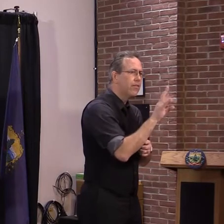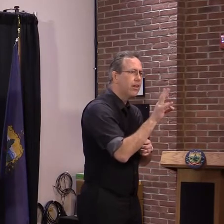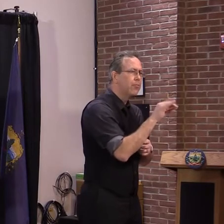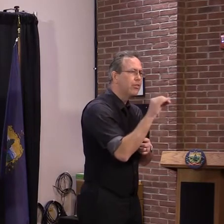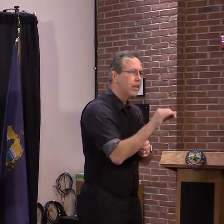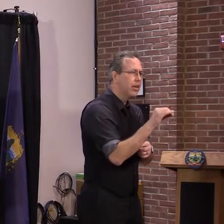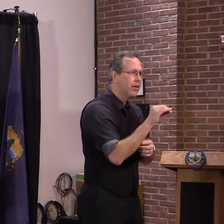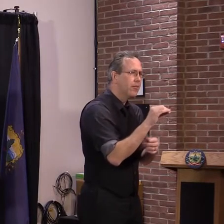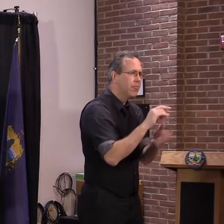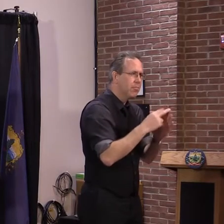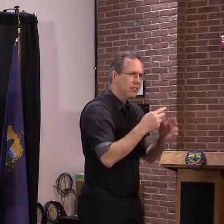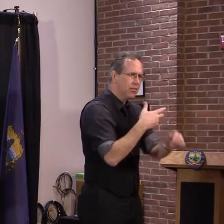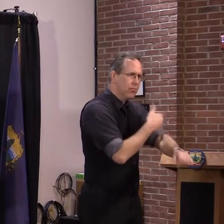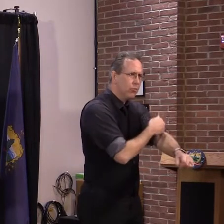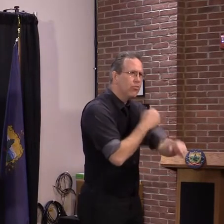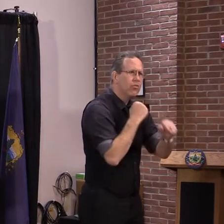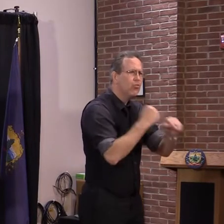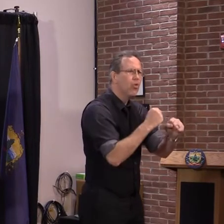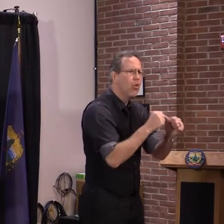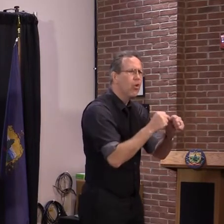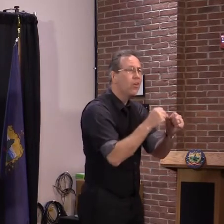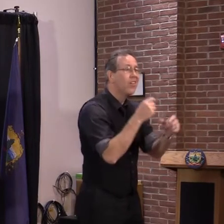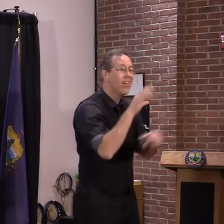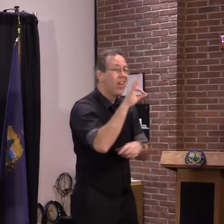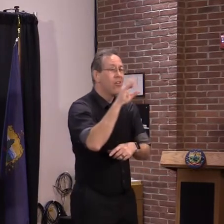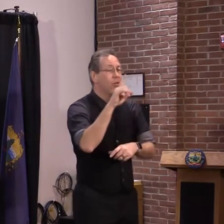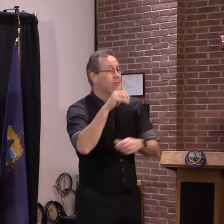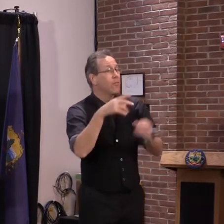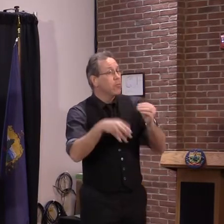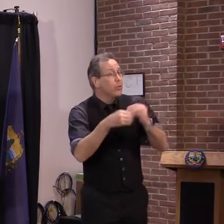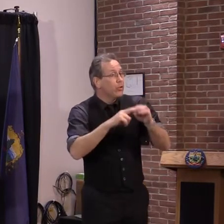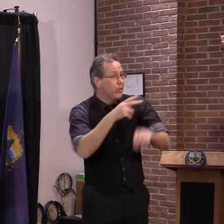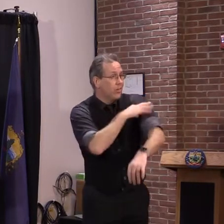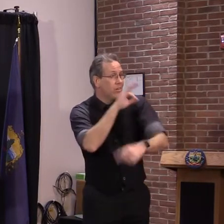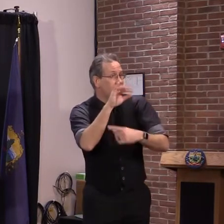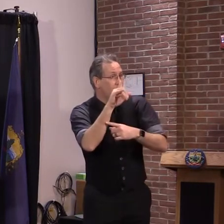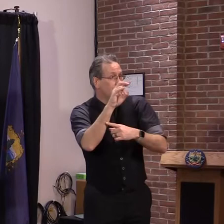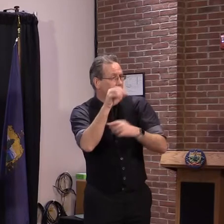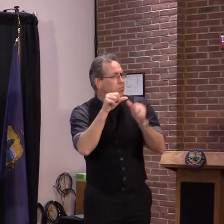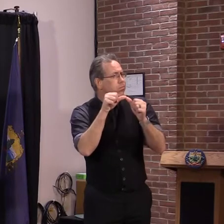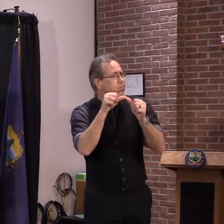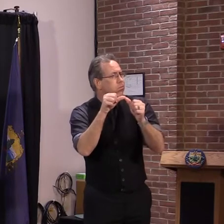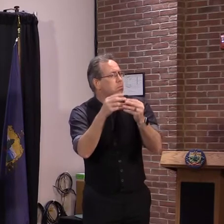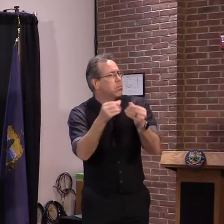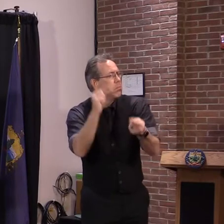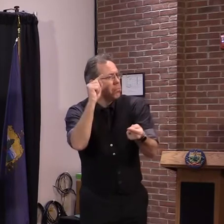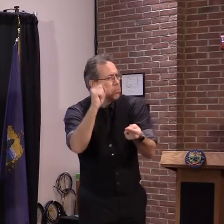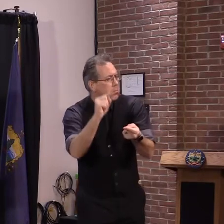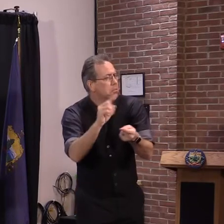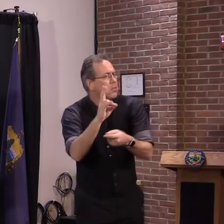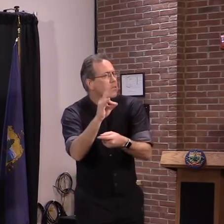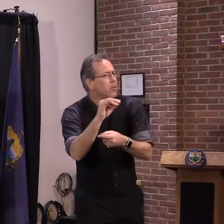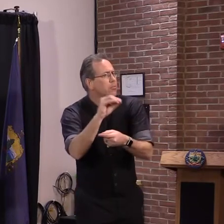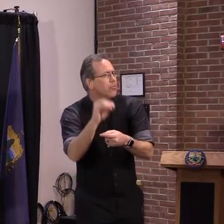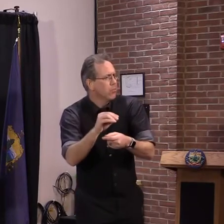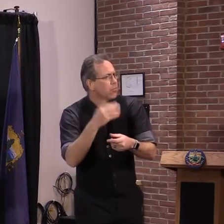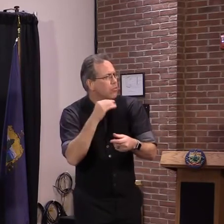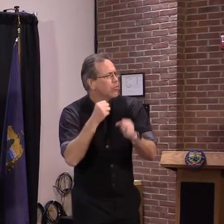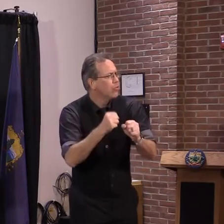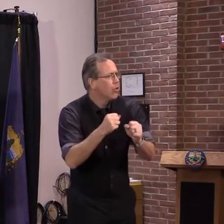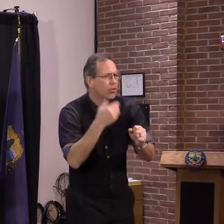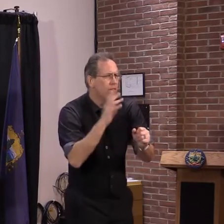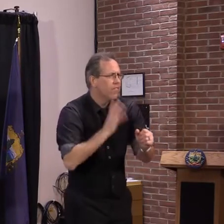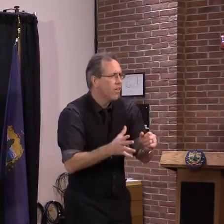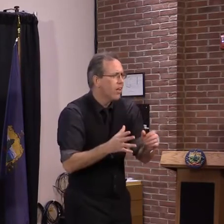robust. So most people are looking at data like that and saying, well, there's no emergency to get the rate